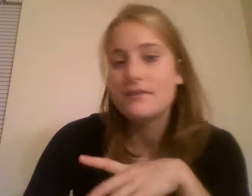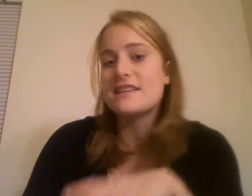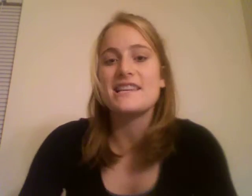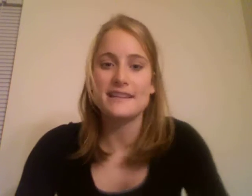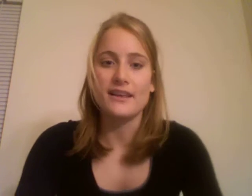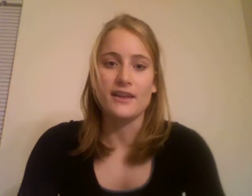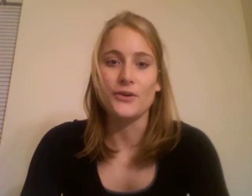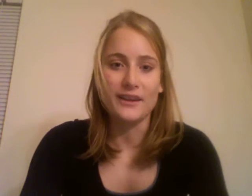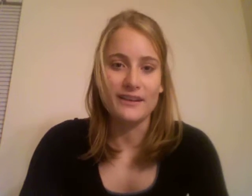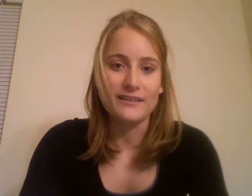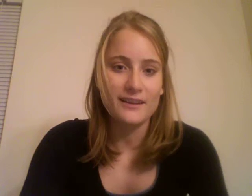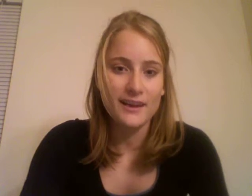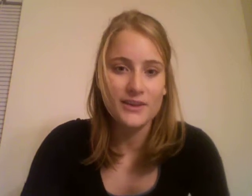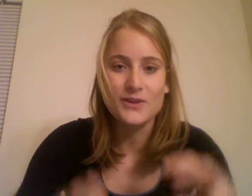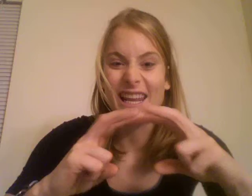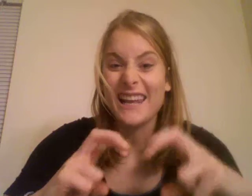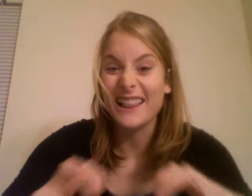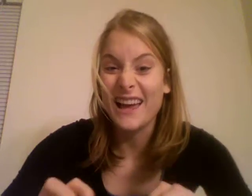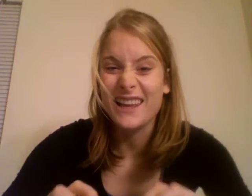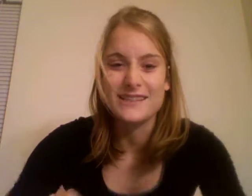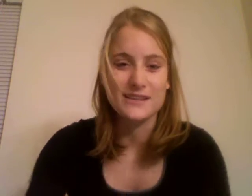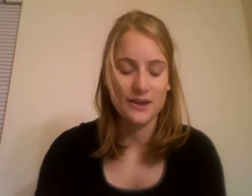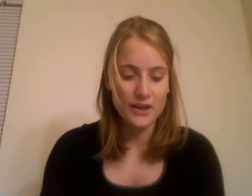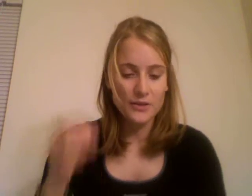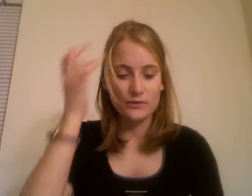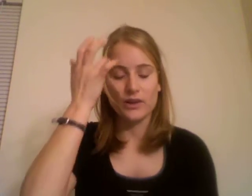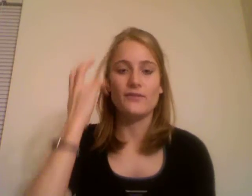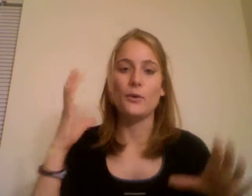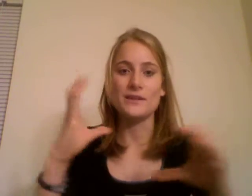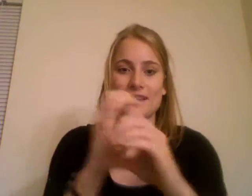it's the idea that you can analyze and really